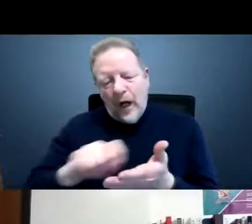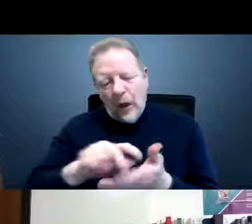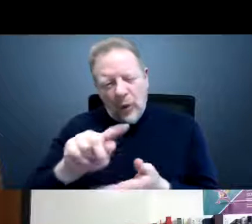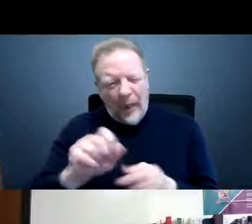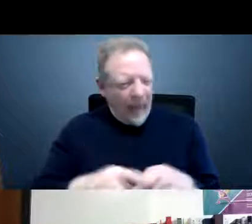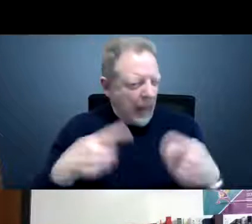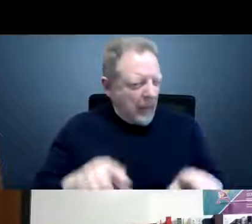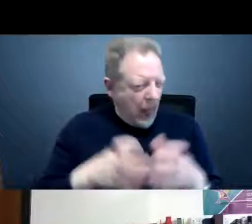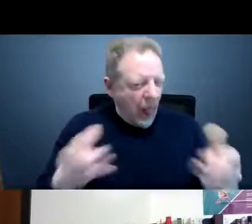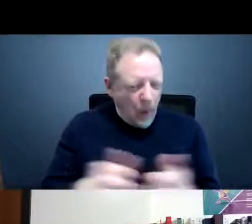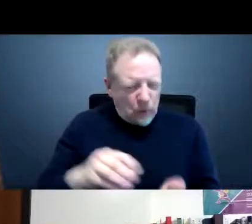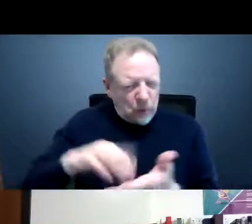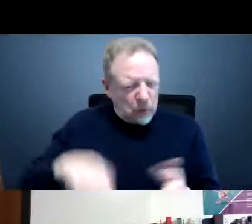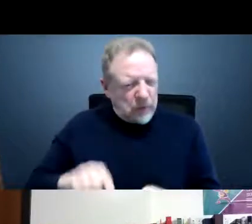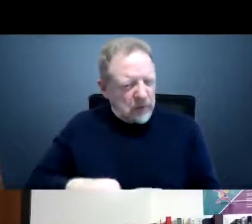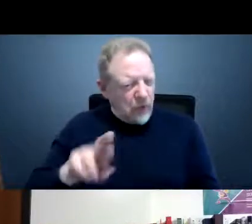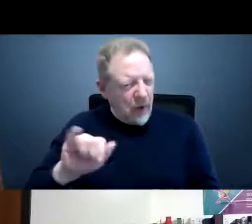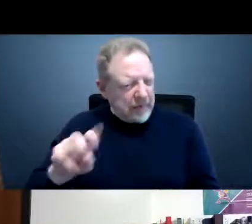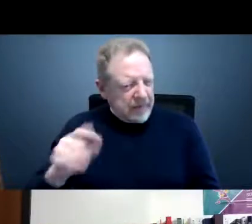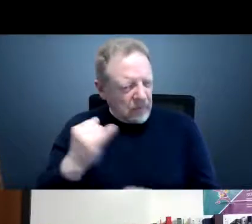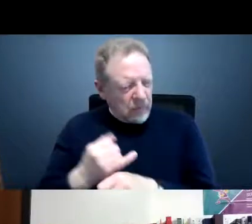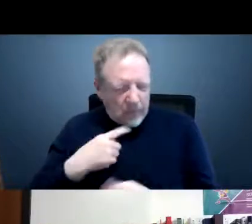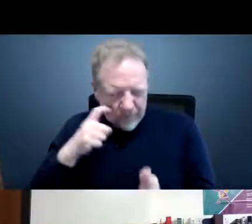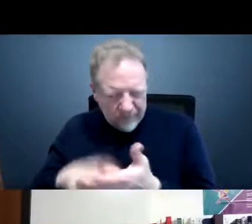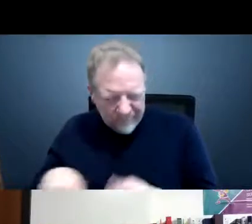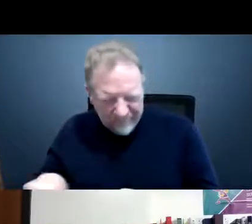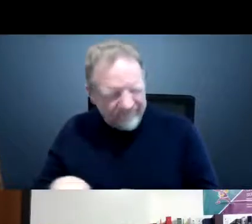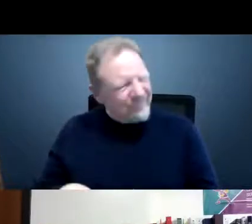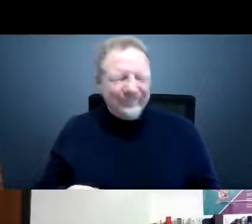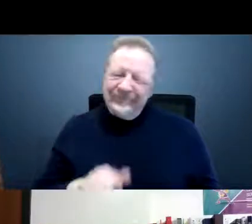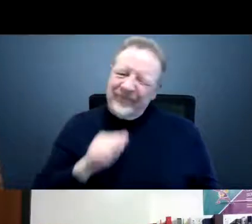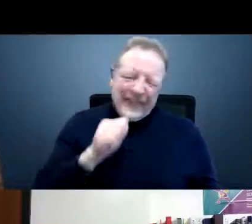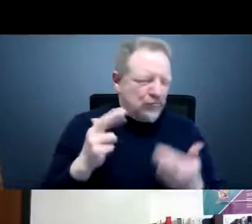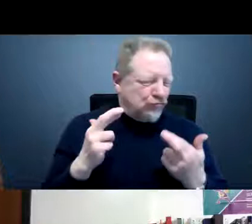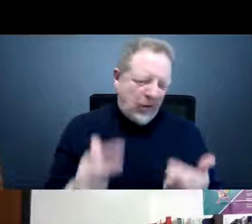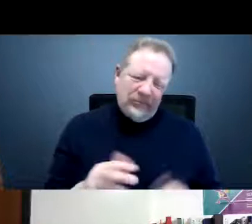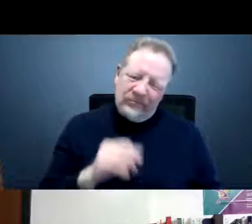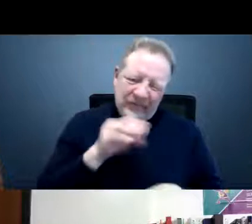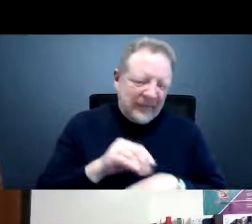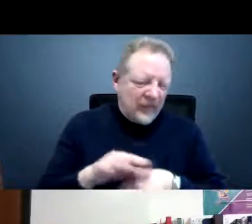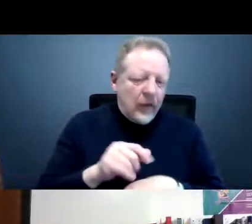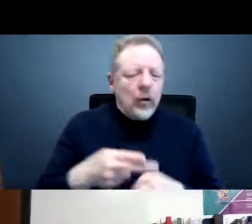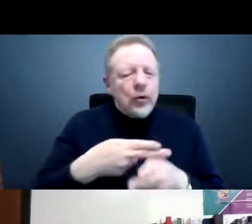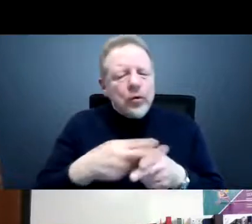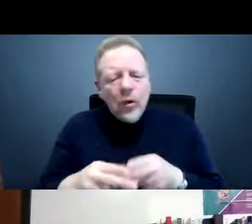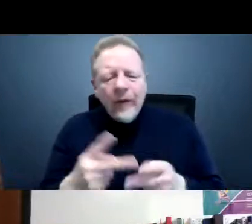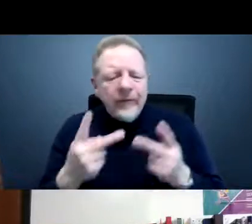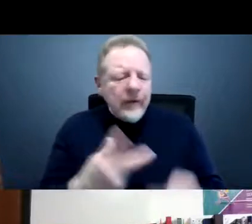students. It is not recommended, however, unless it's going to be a really short visit, like a flu shot or something, because what